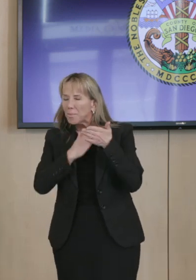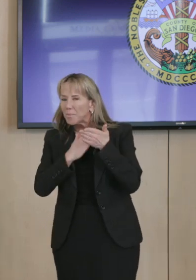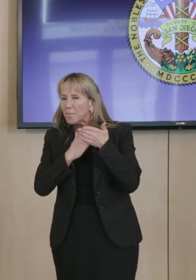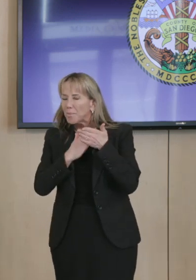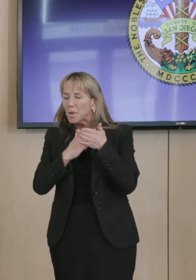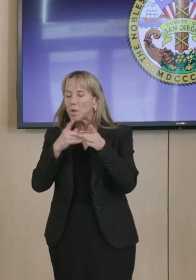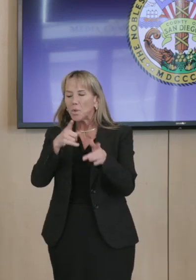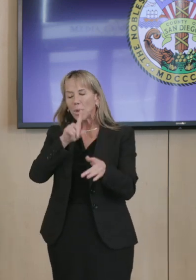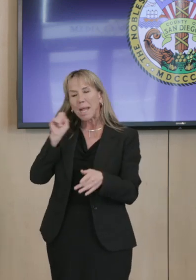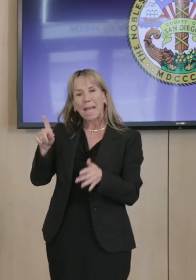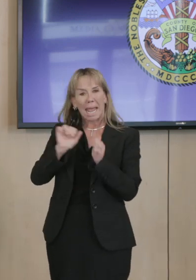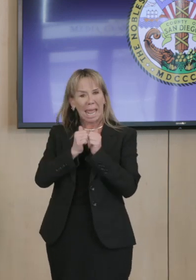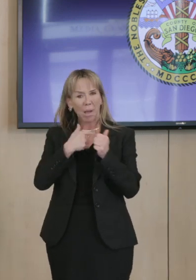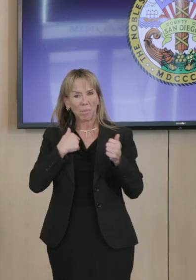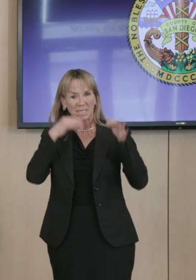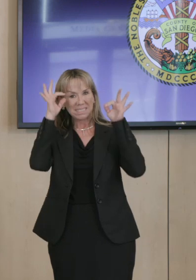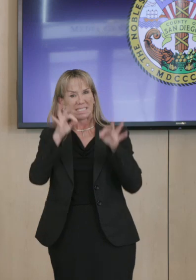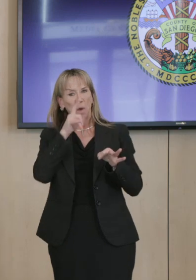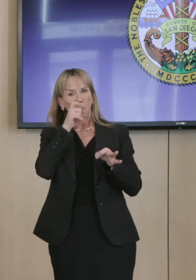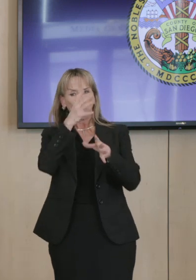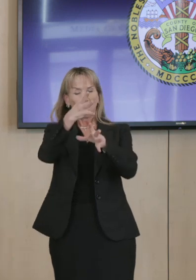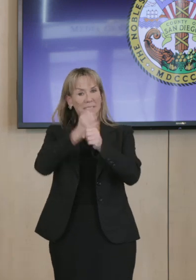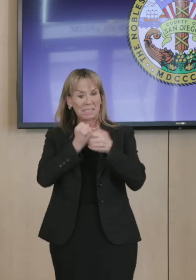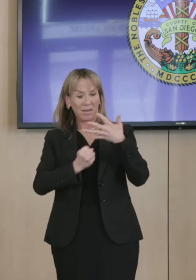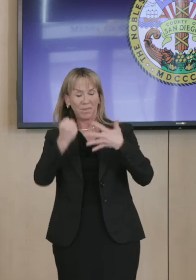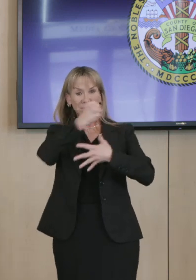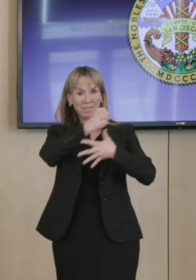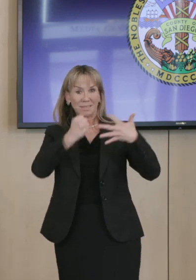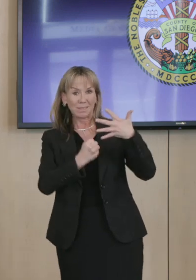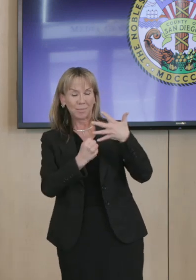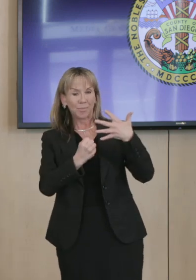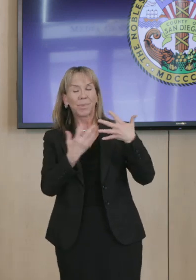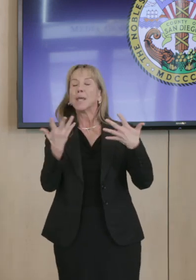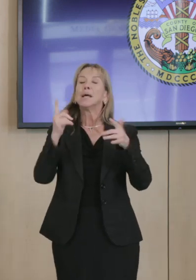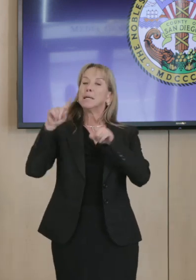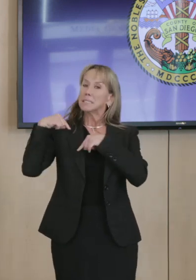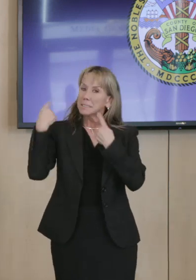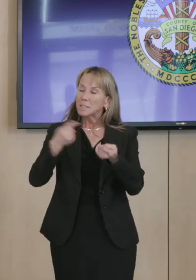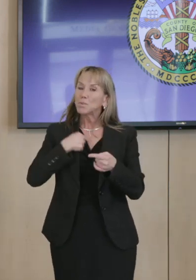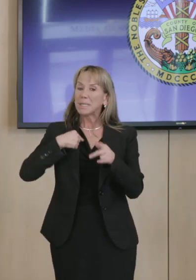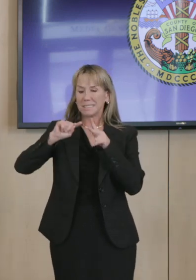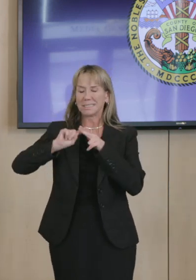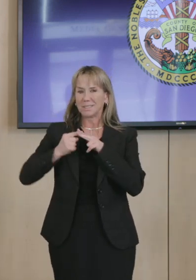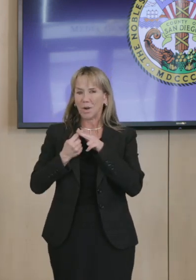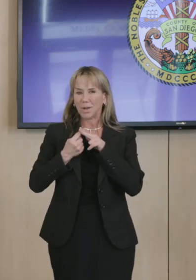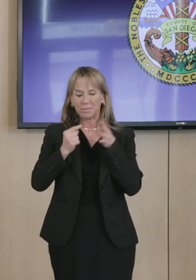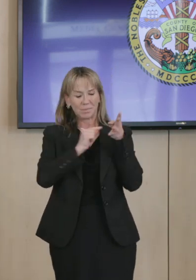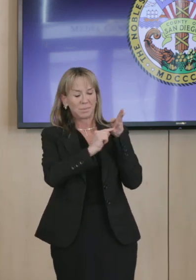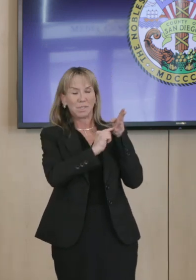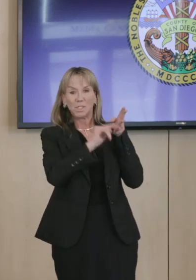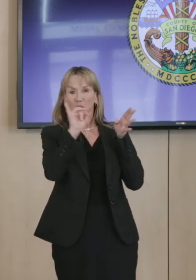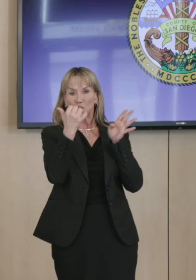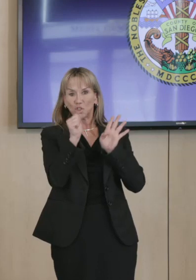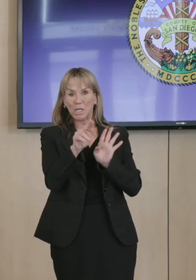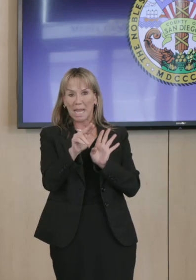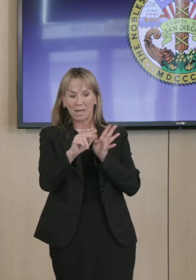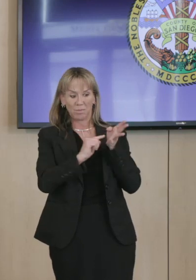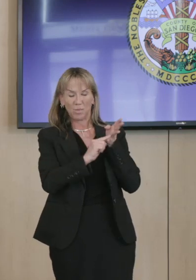with how are we prioritizing? This has been very consistent since we started this at the end of January. We